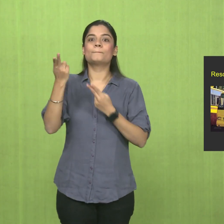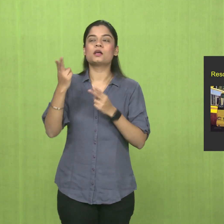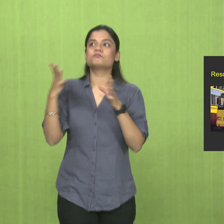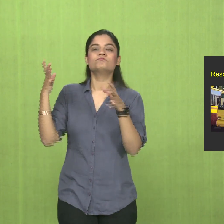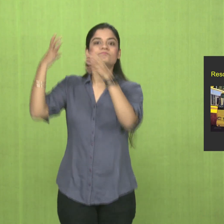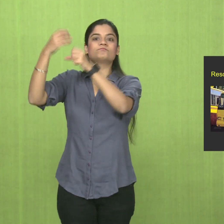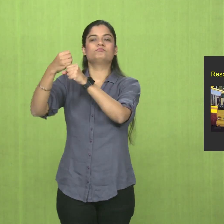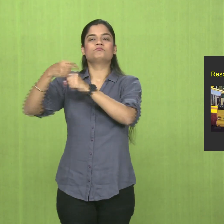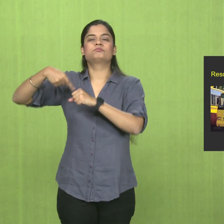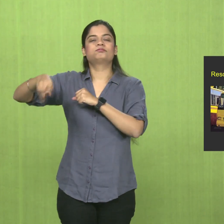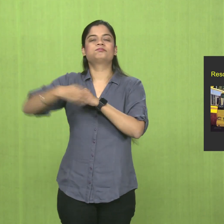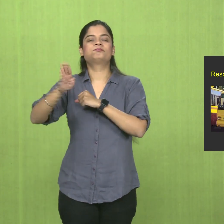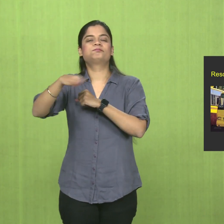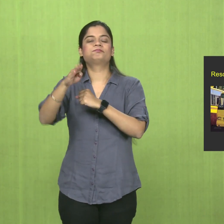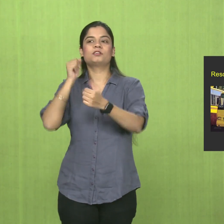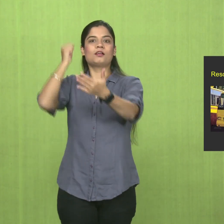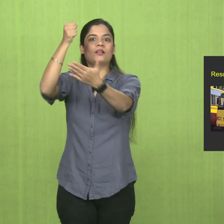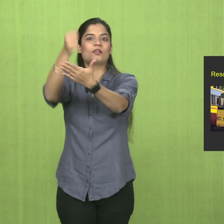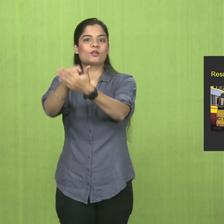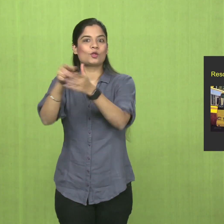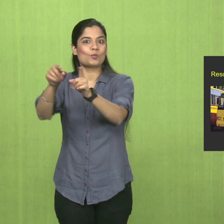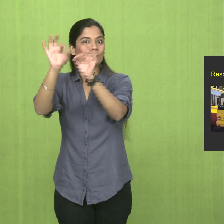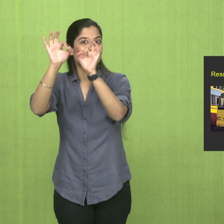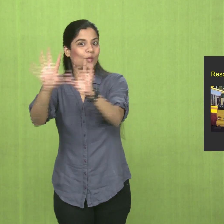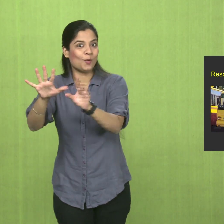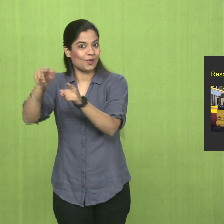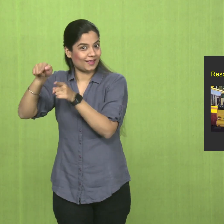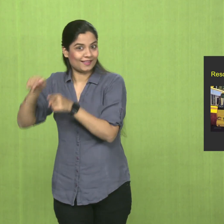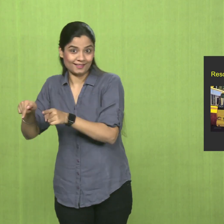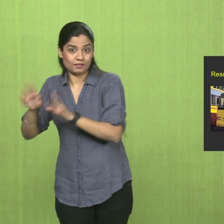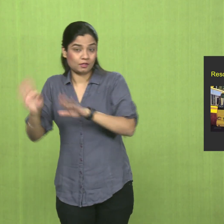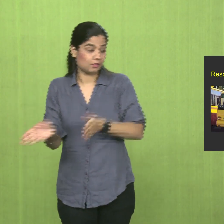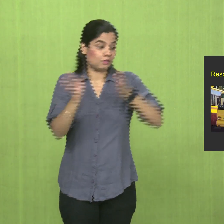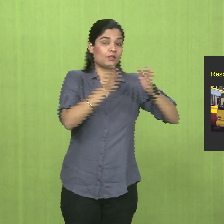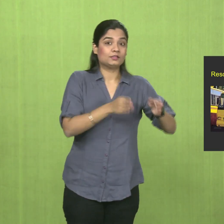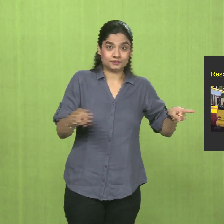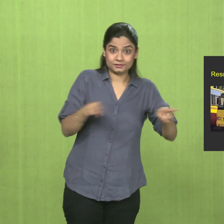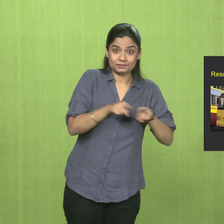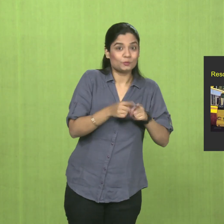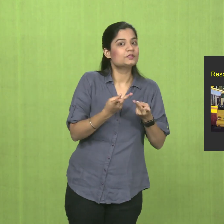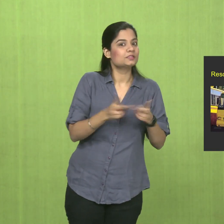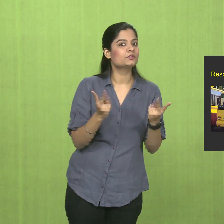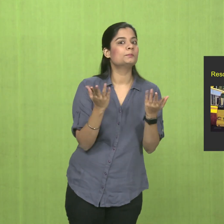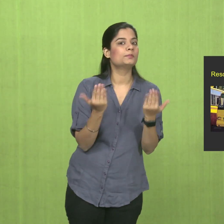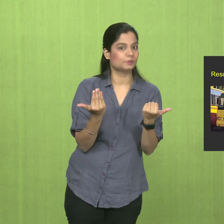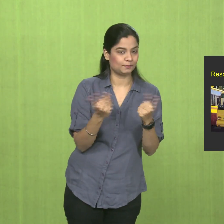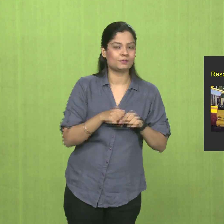and we wait for the school bus. We reach at school, right? On the other hand, there can